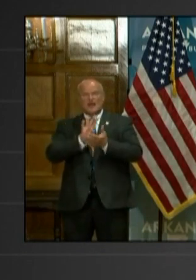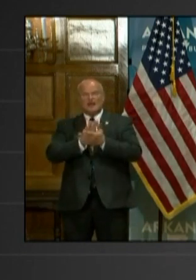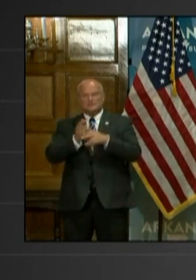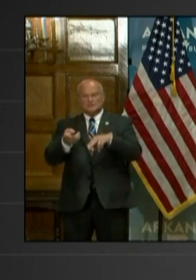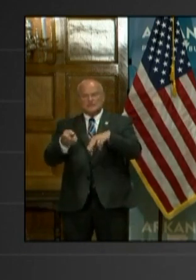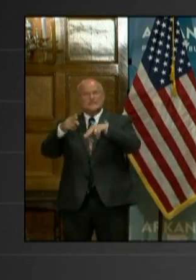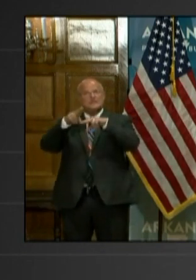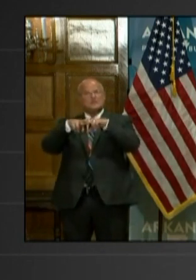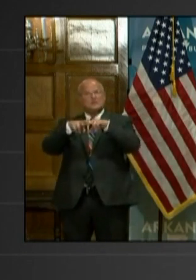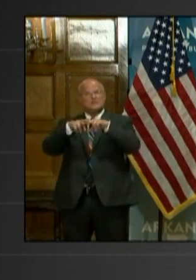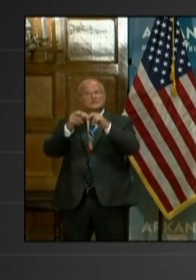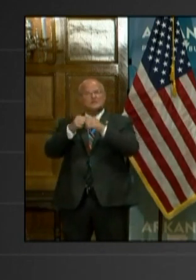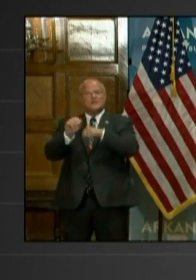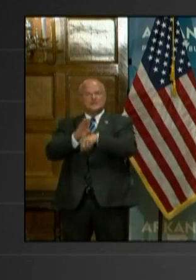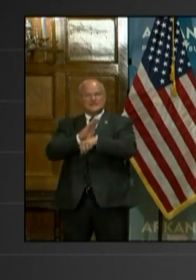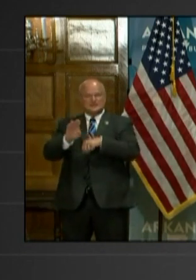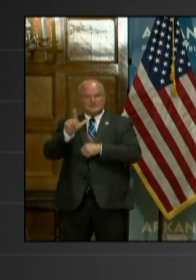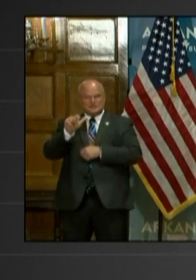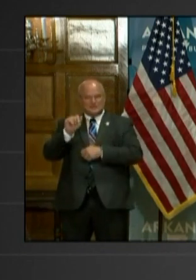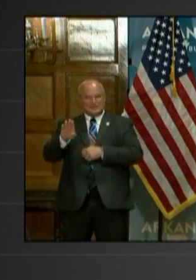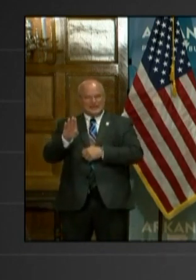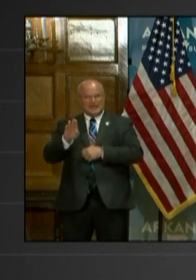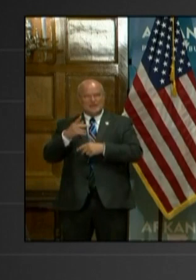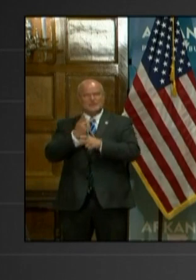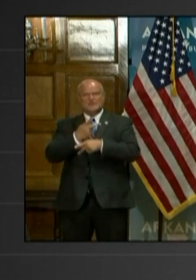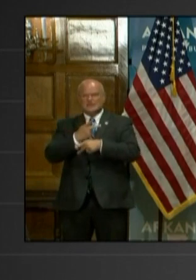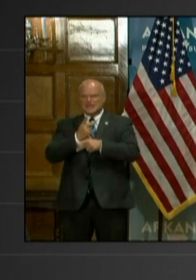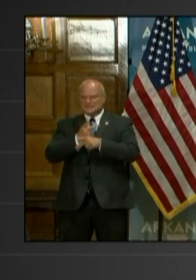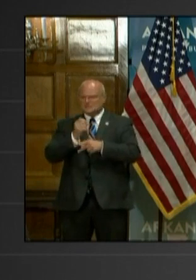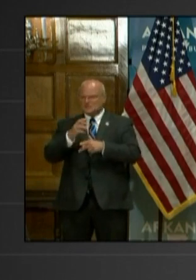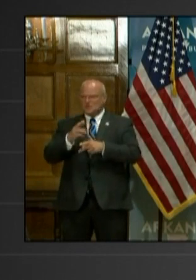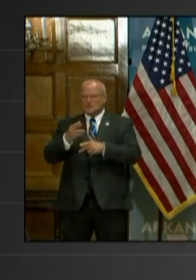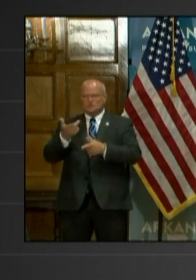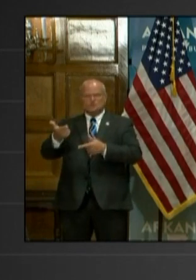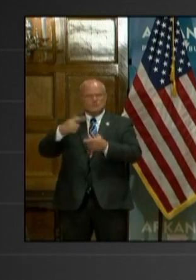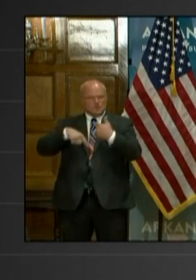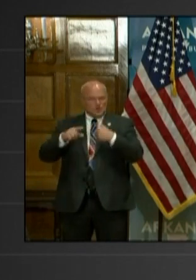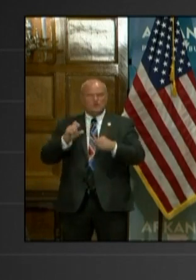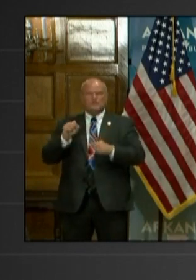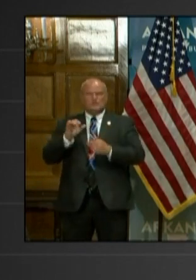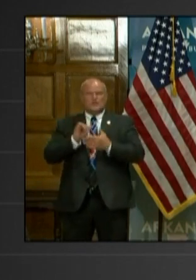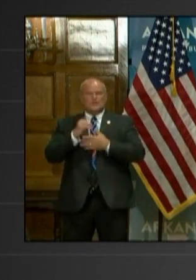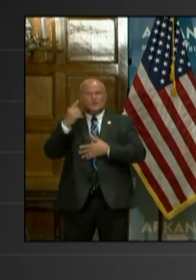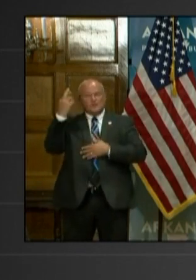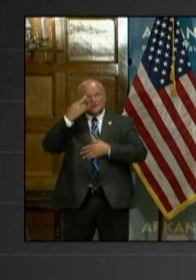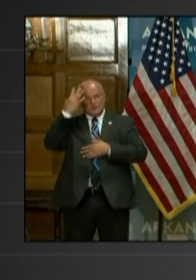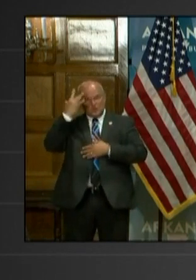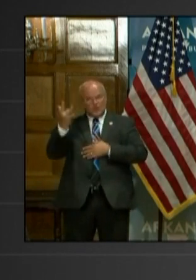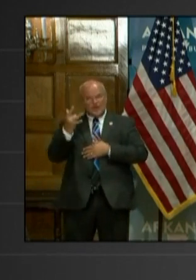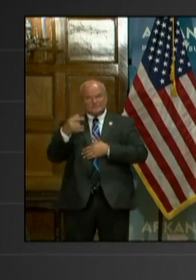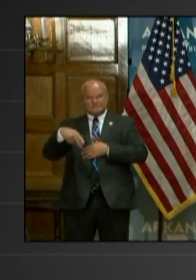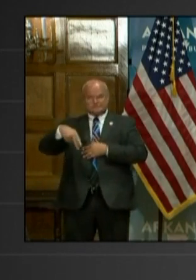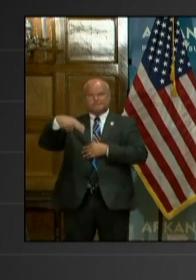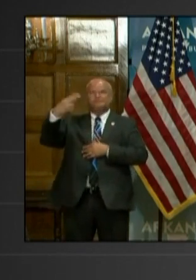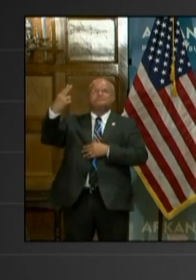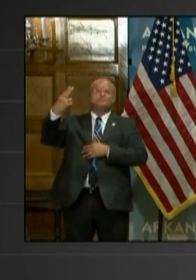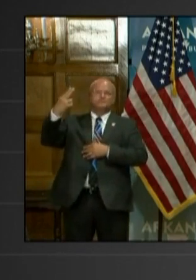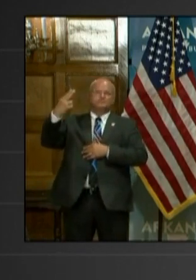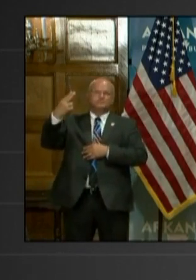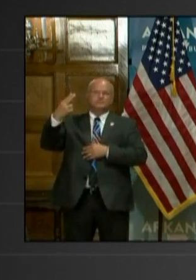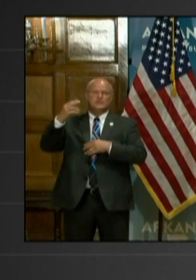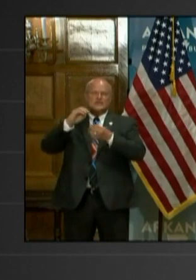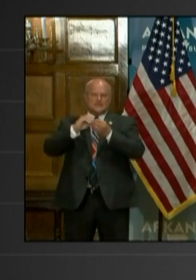an increase in the commercial lab production or return, and so that's one of the reasons that we had a higher